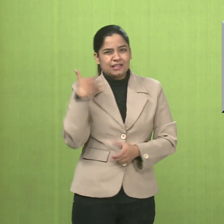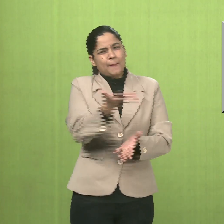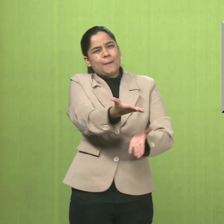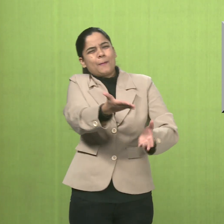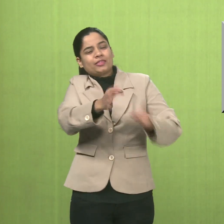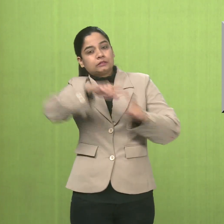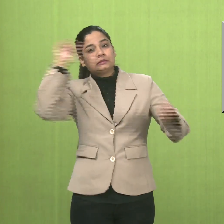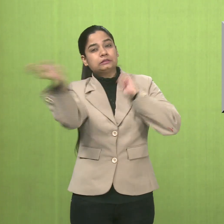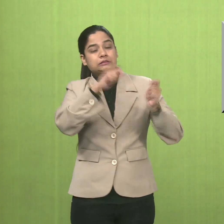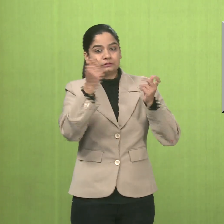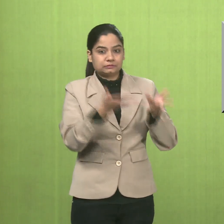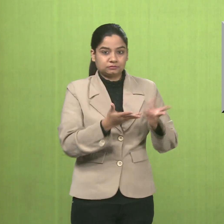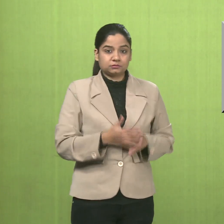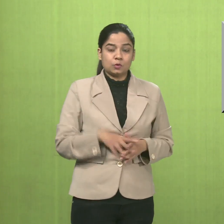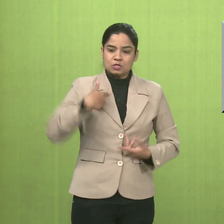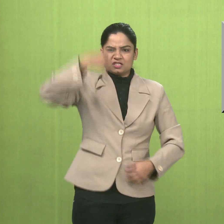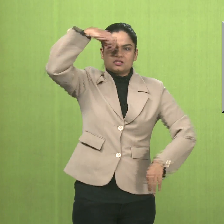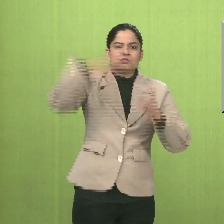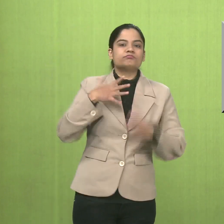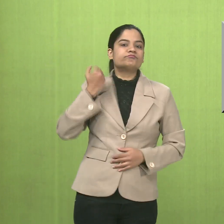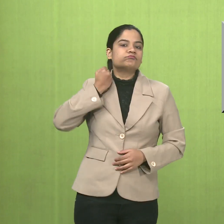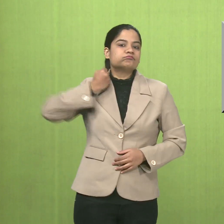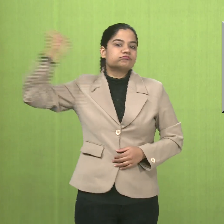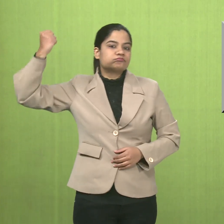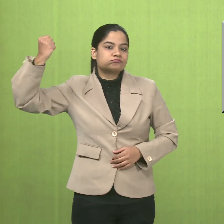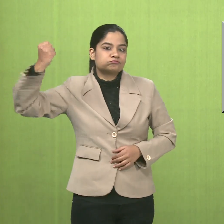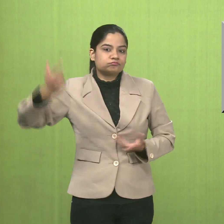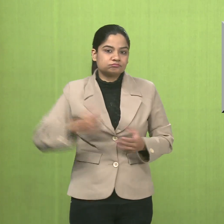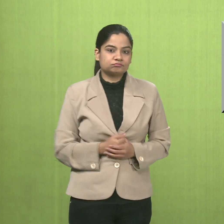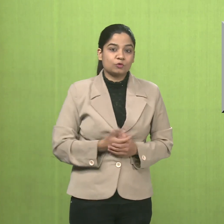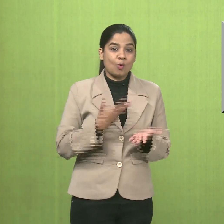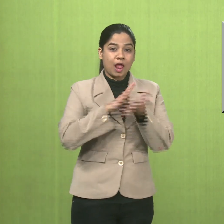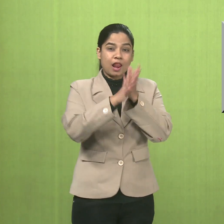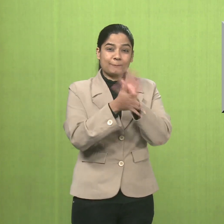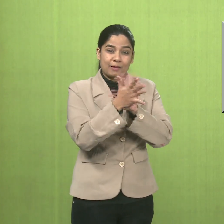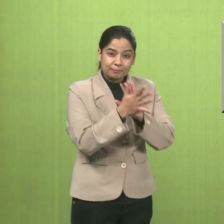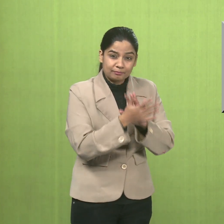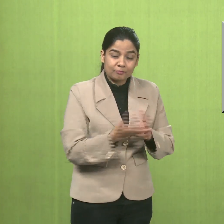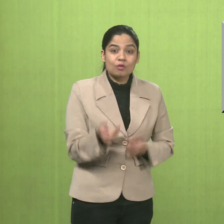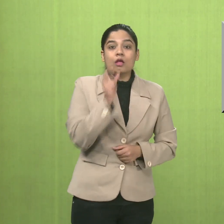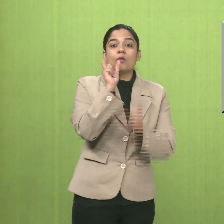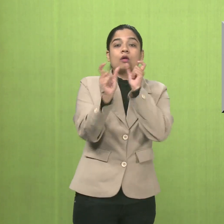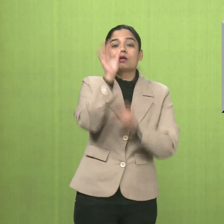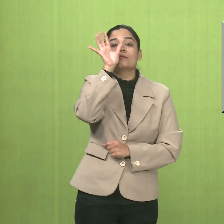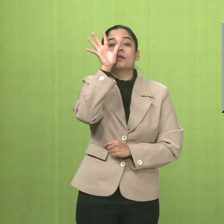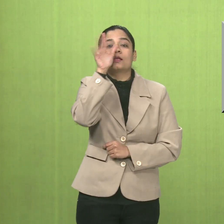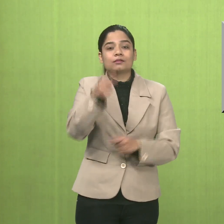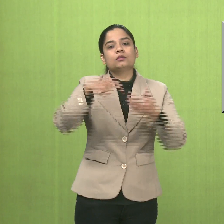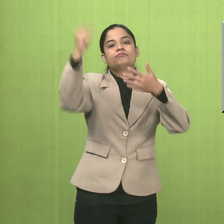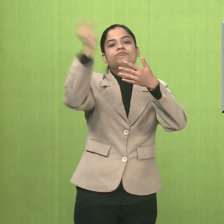against them, suicide, sex crimes like rape, all these things come under delinquent